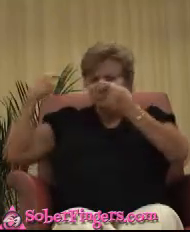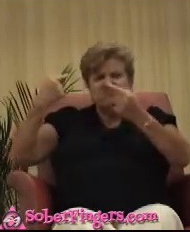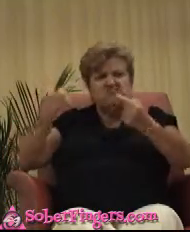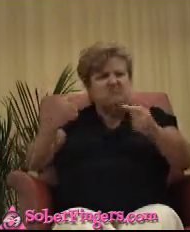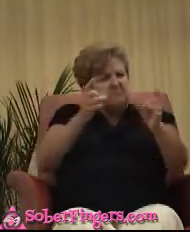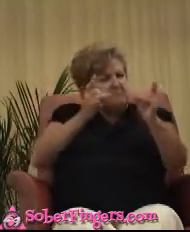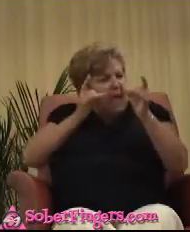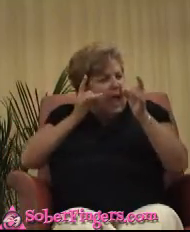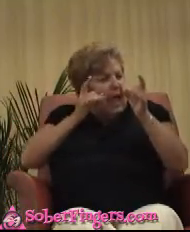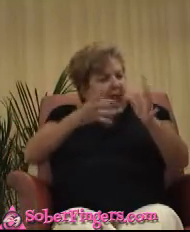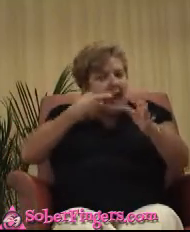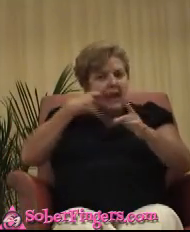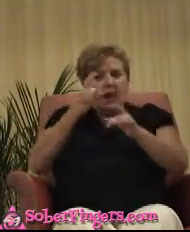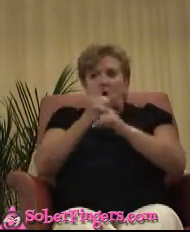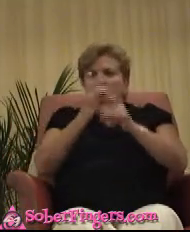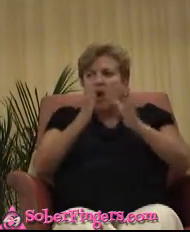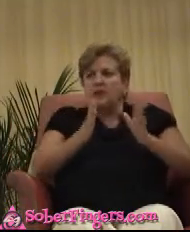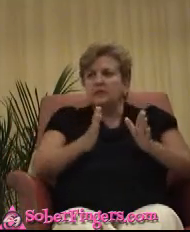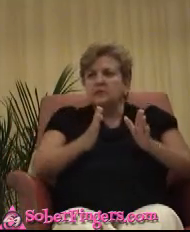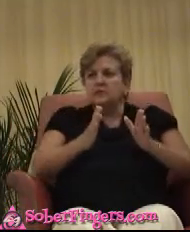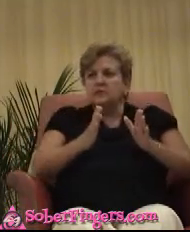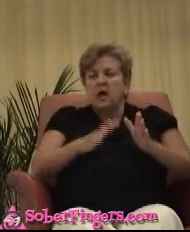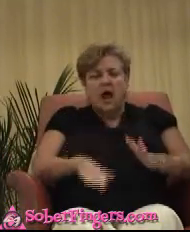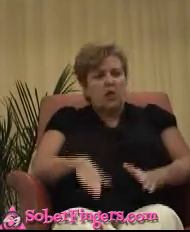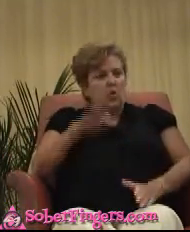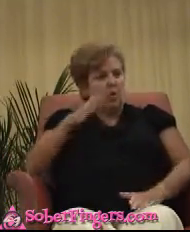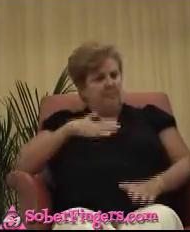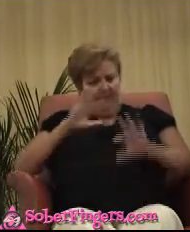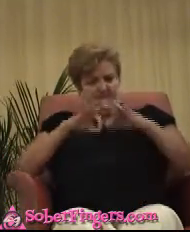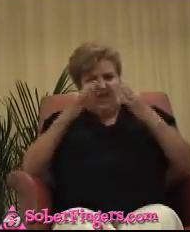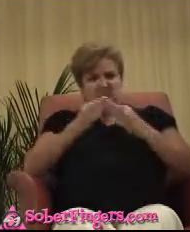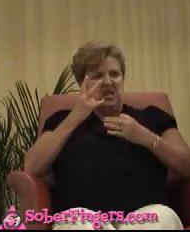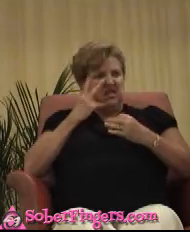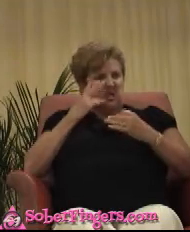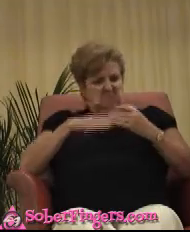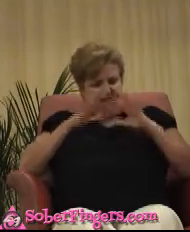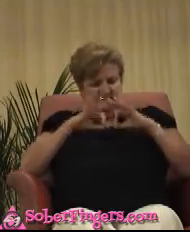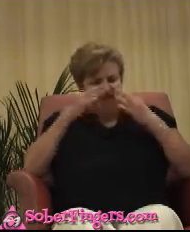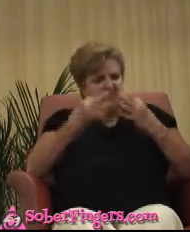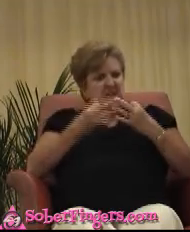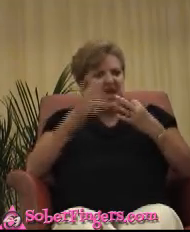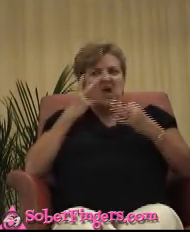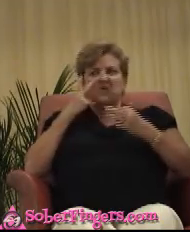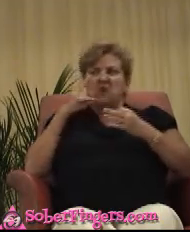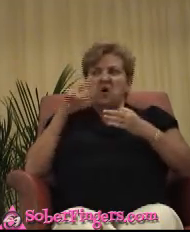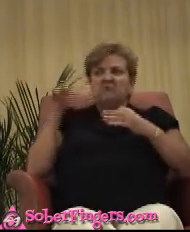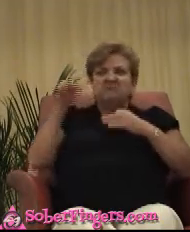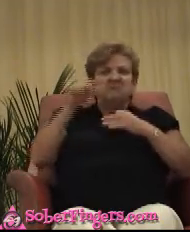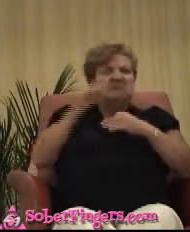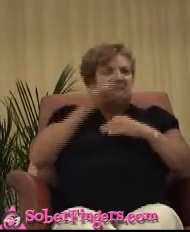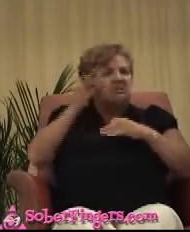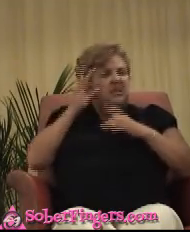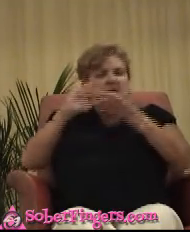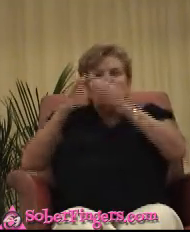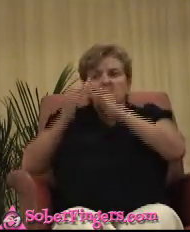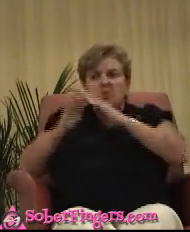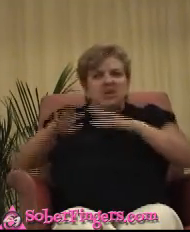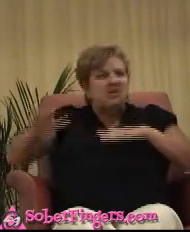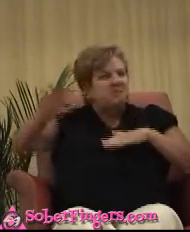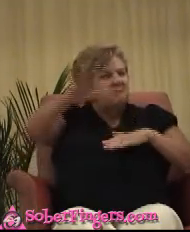family. I saw it there. I saw it in the Native community. I had nothing but disgust and